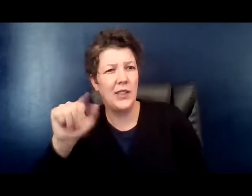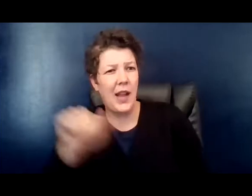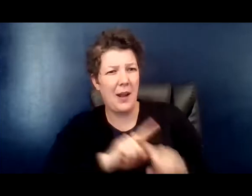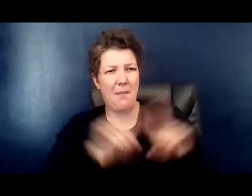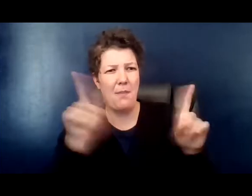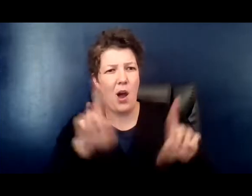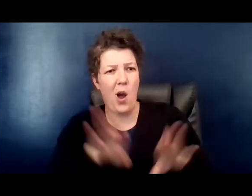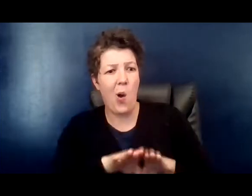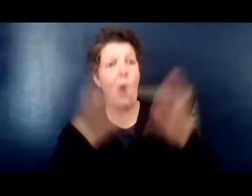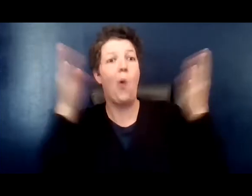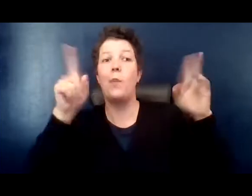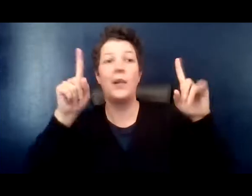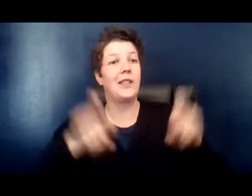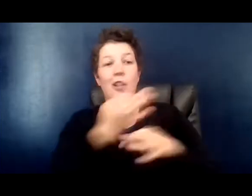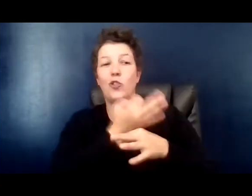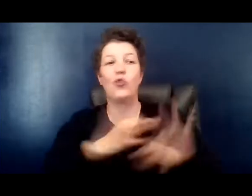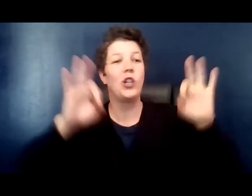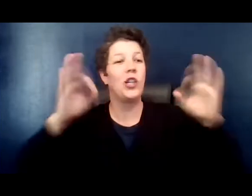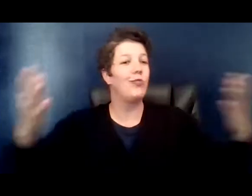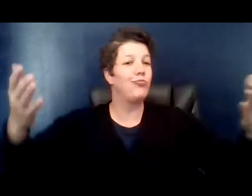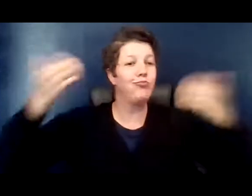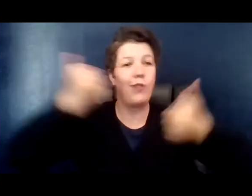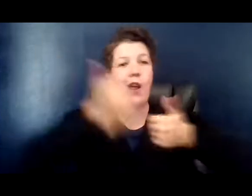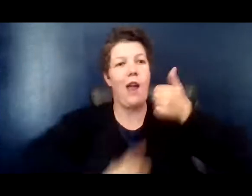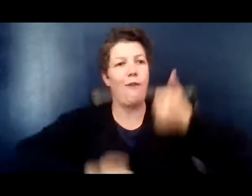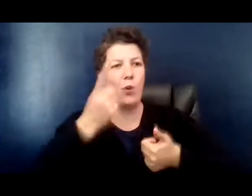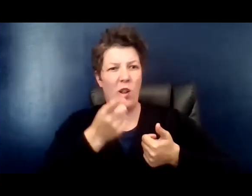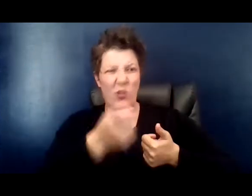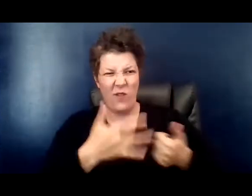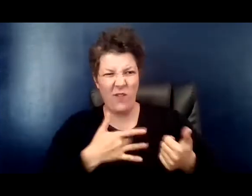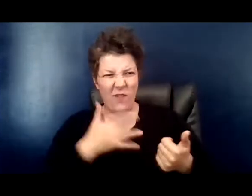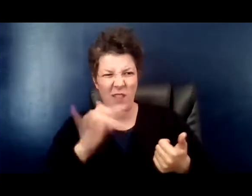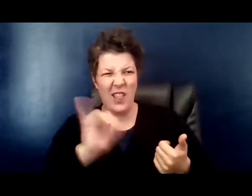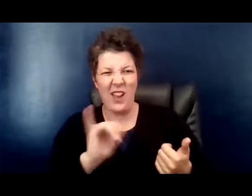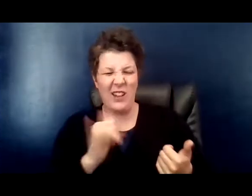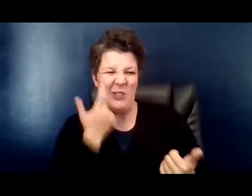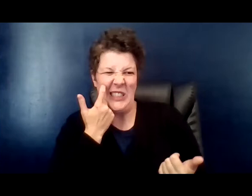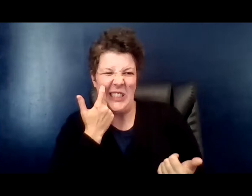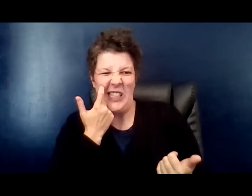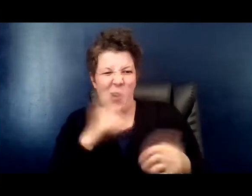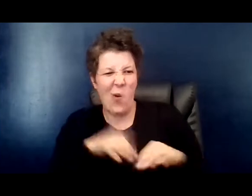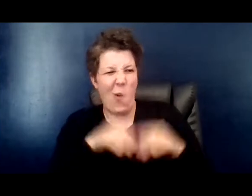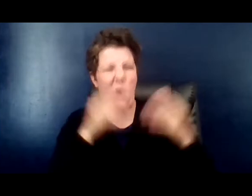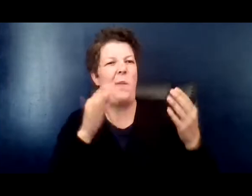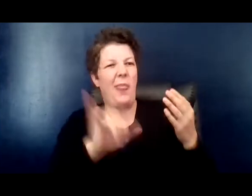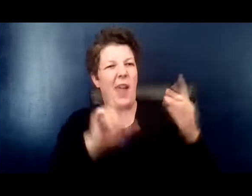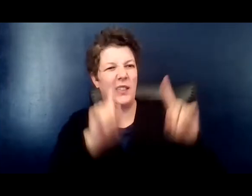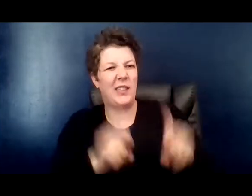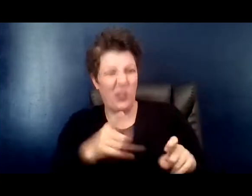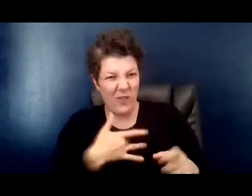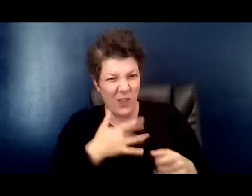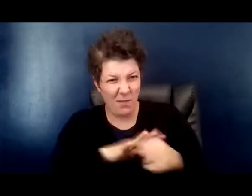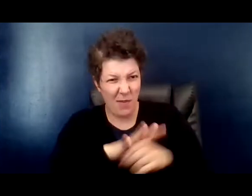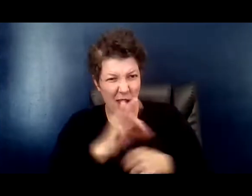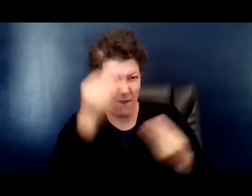extremely short amount of time. Do you really think that there's enough tests to make this decision? Yes, and here's why. That's a great question, Sarah. Why do I feel that way?